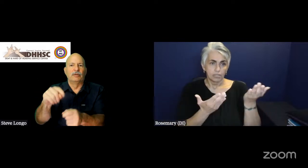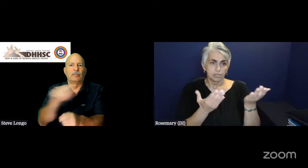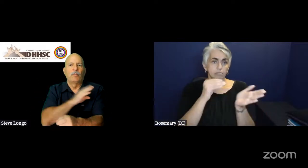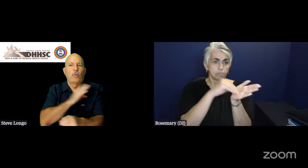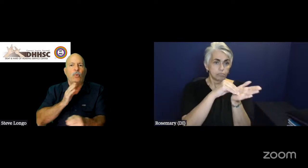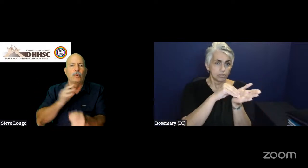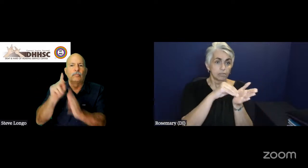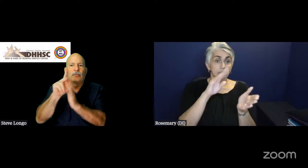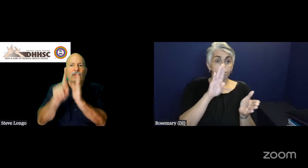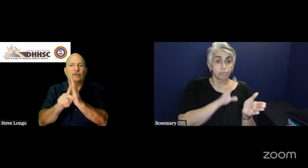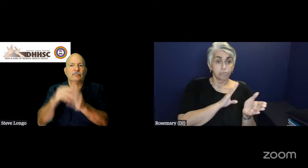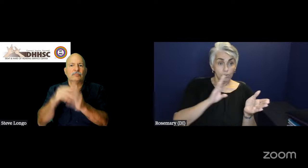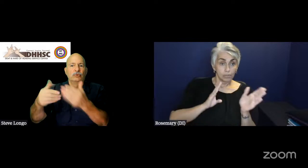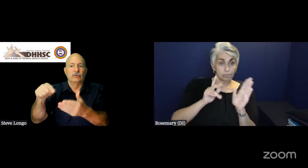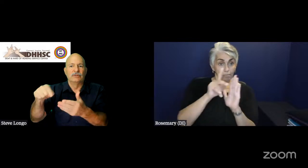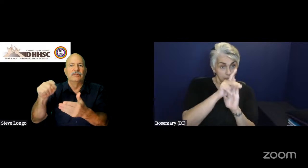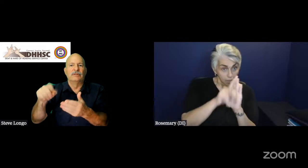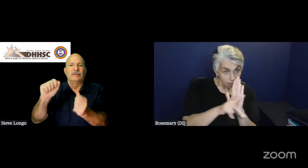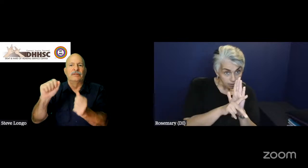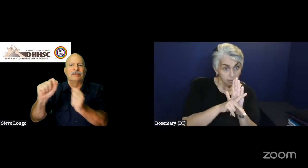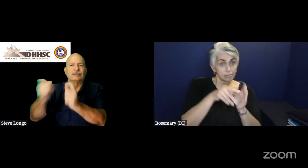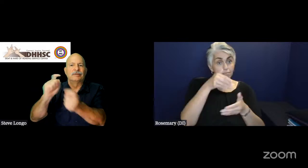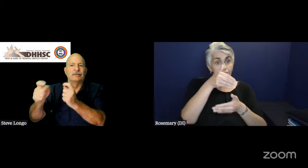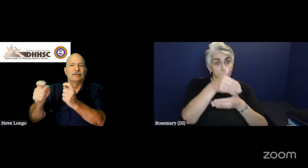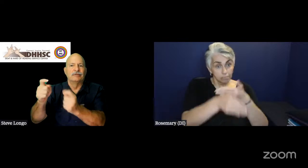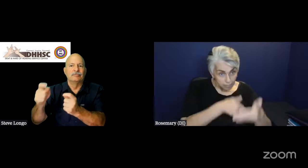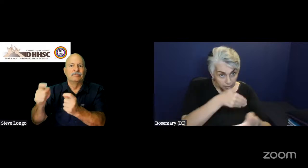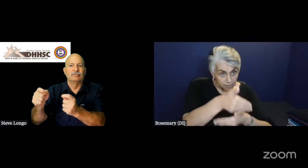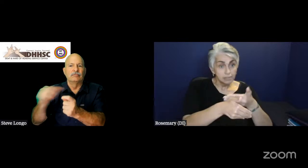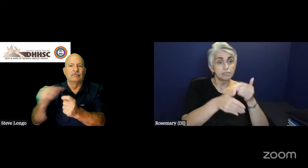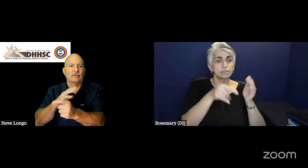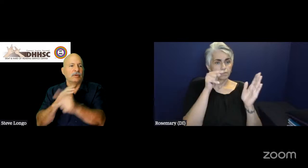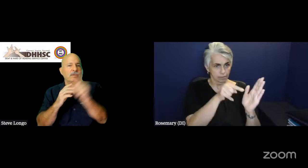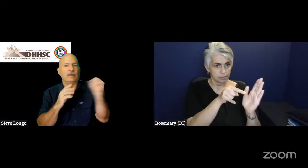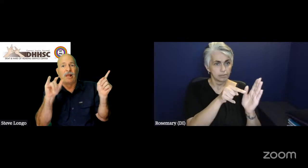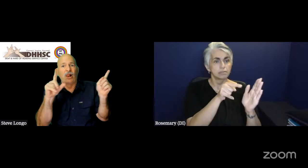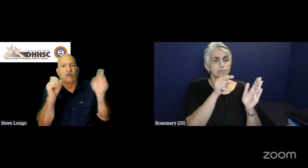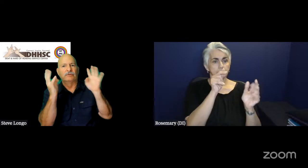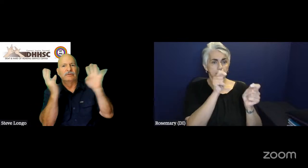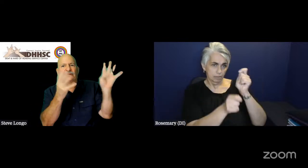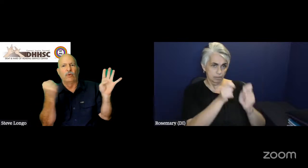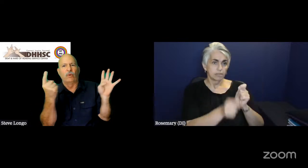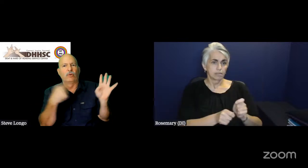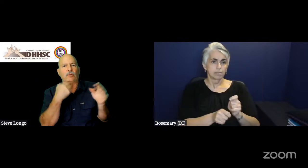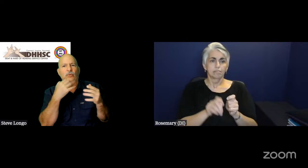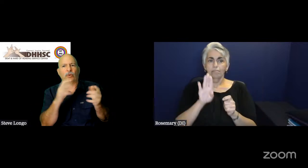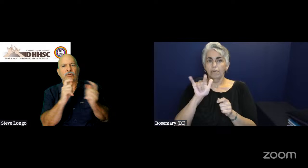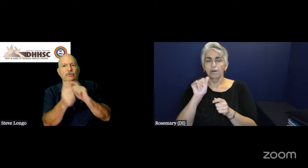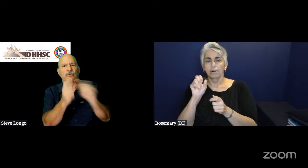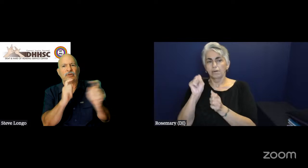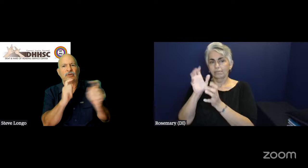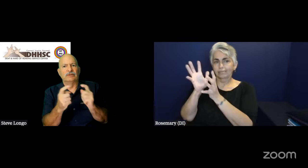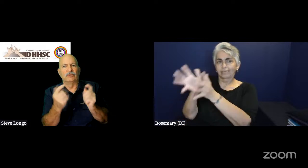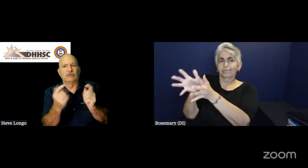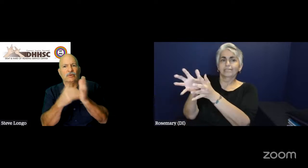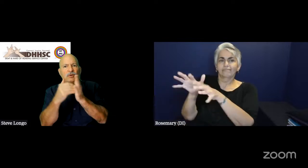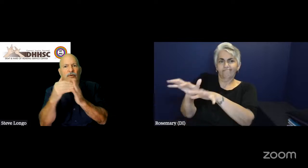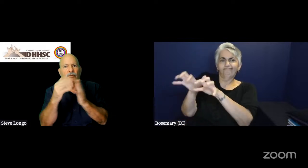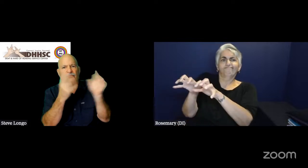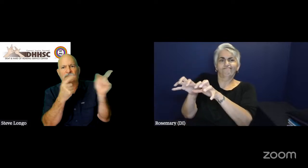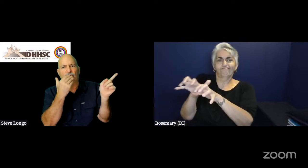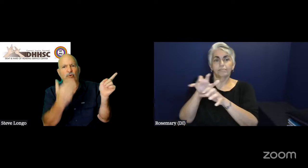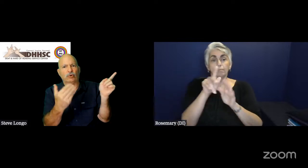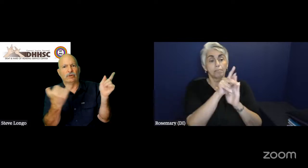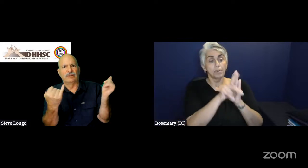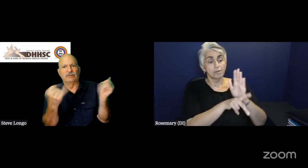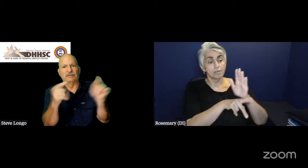in a negative way or in an inappropriate way and extend things forever. So we will put that down as part of our process, and